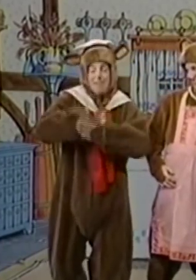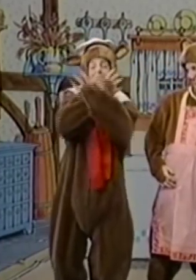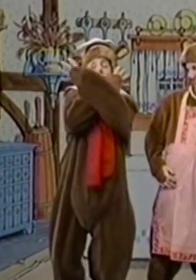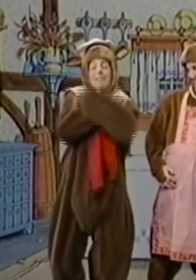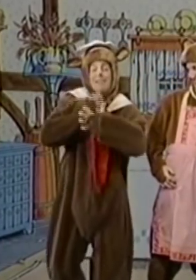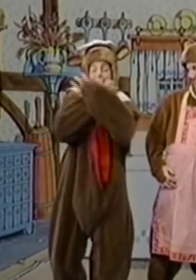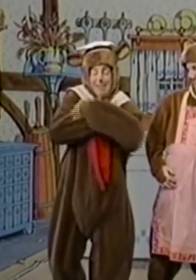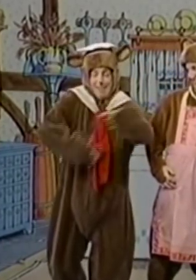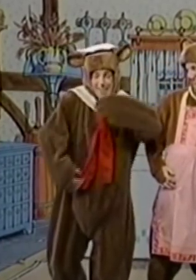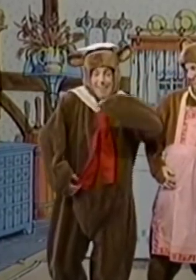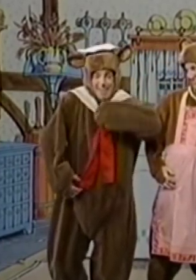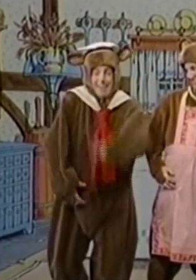little baby bear.